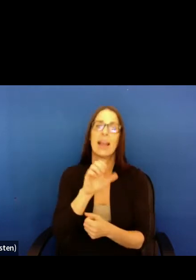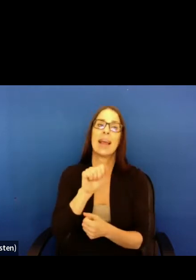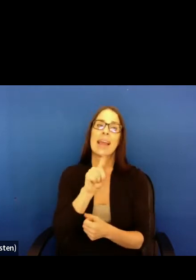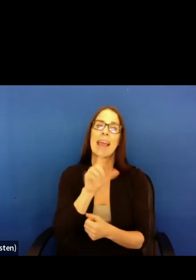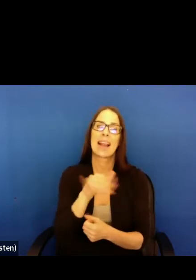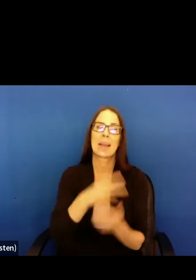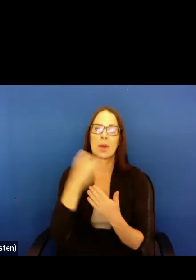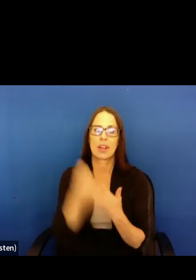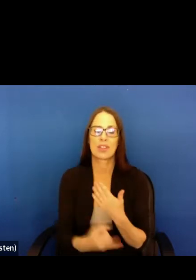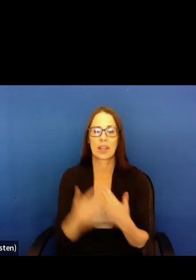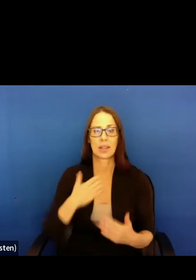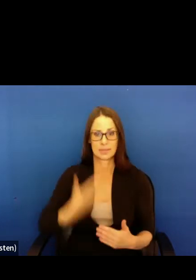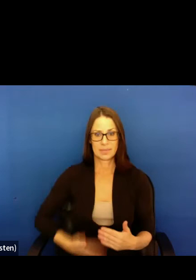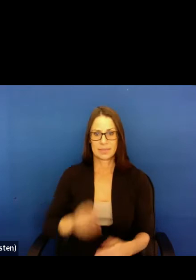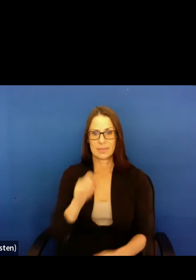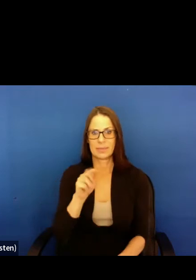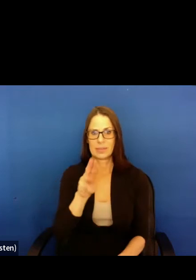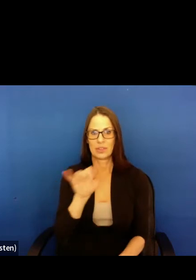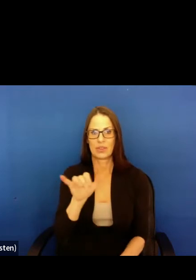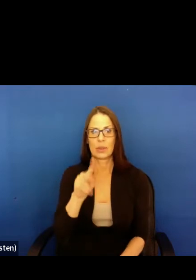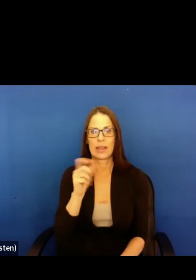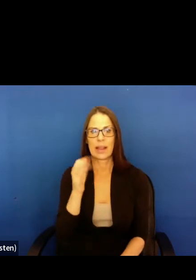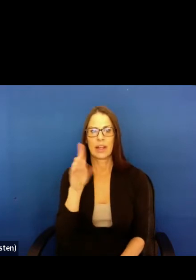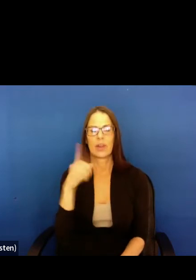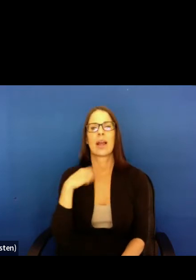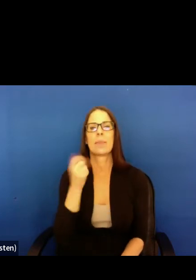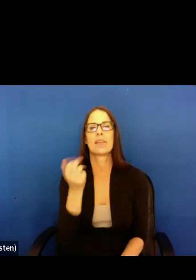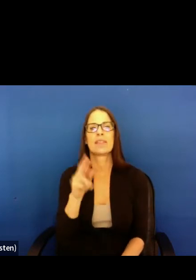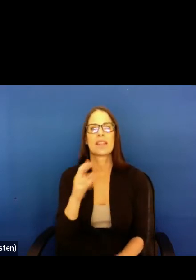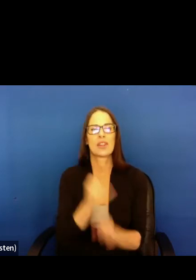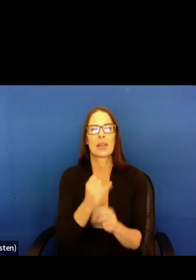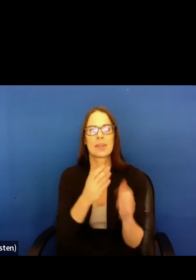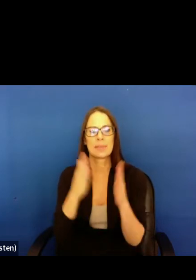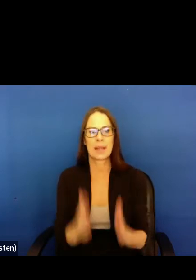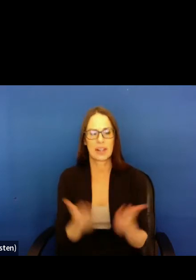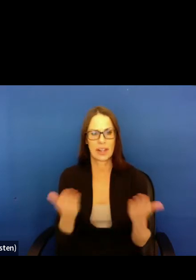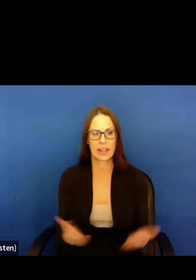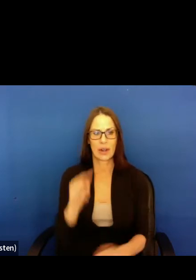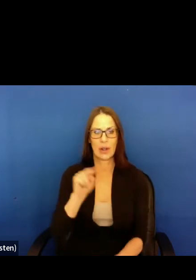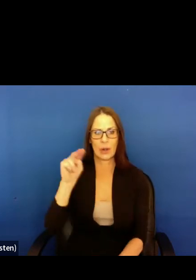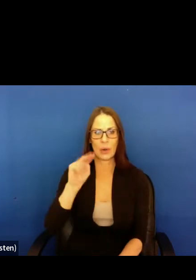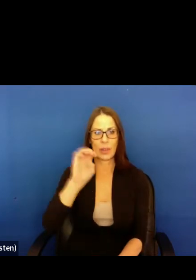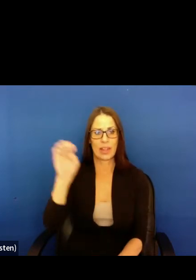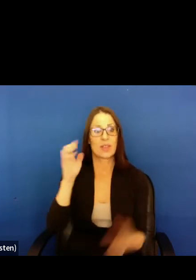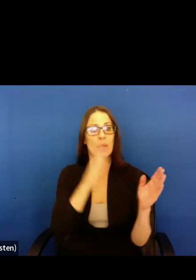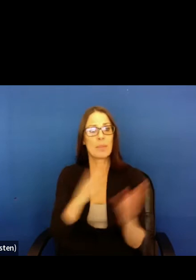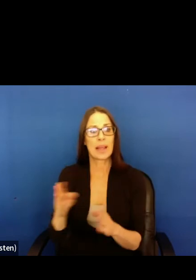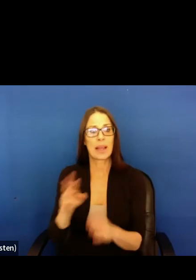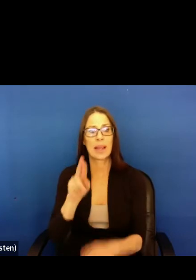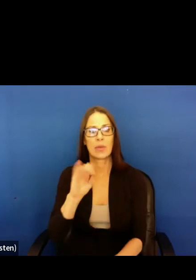Troy Leonard, and I am a senior campus planner here at Northeastern's, I have to always look at this, Planning, Real Estate, and